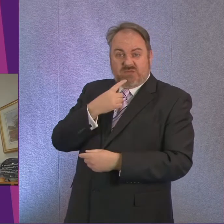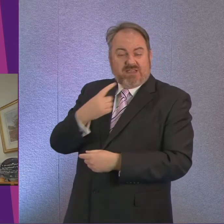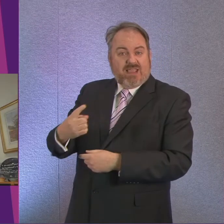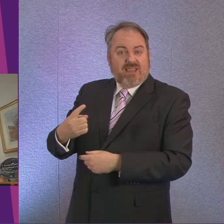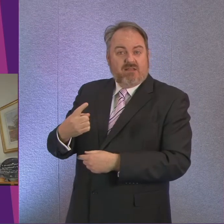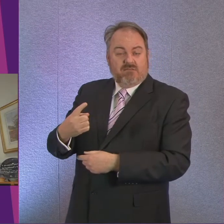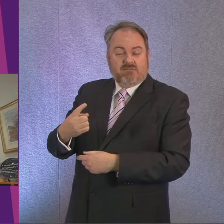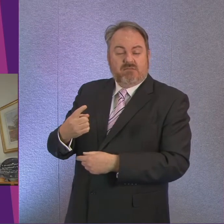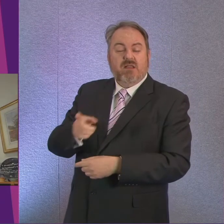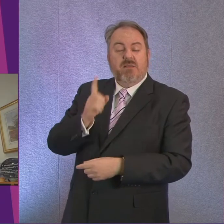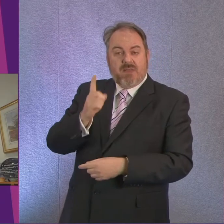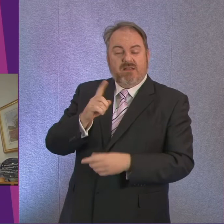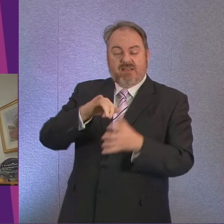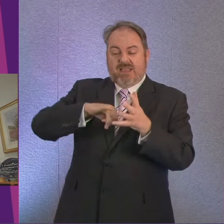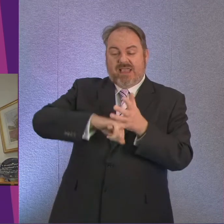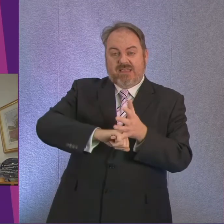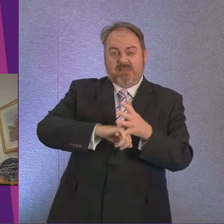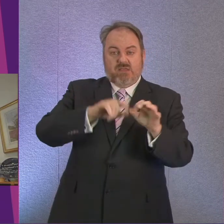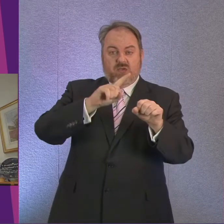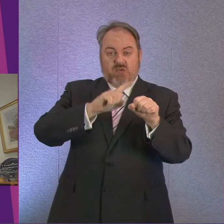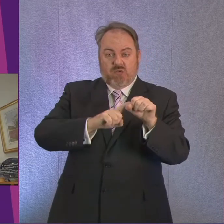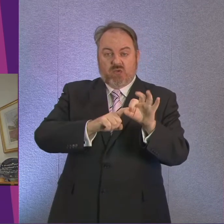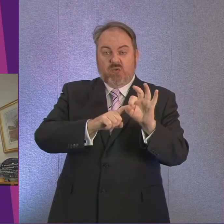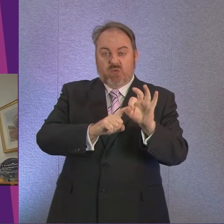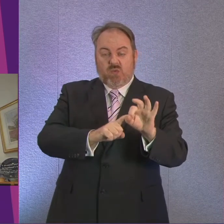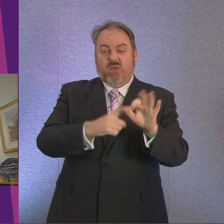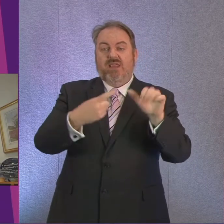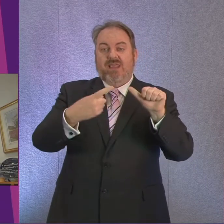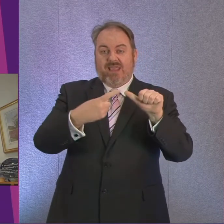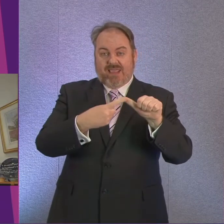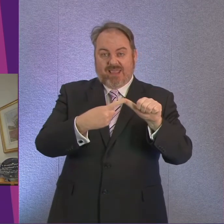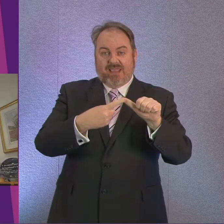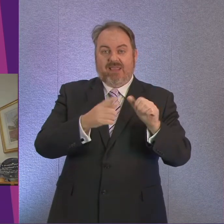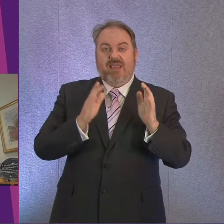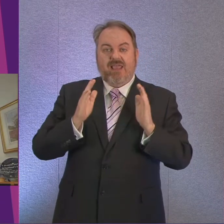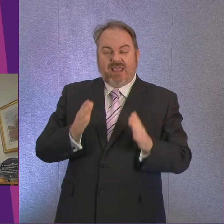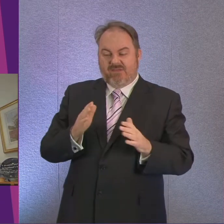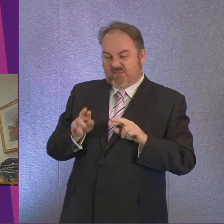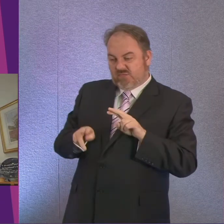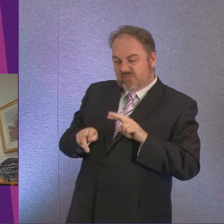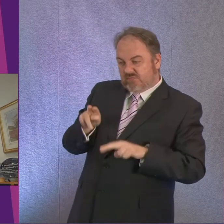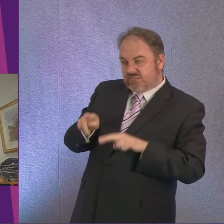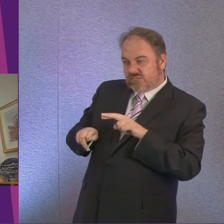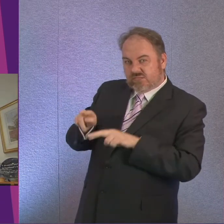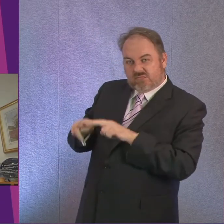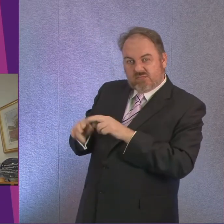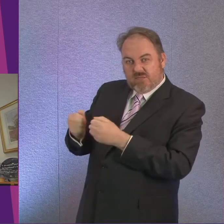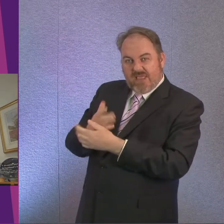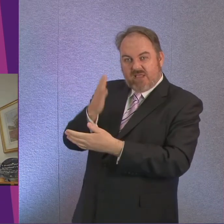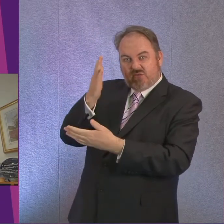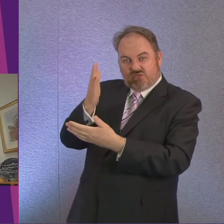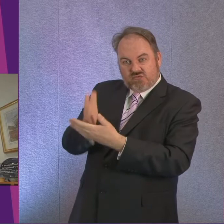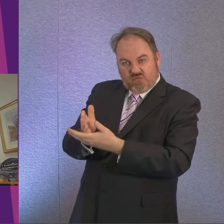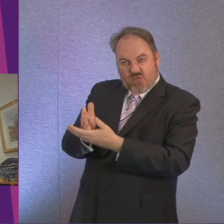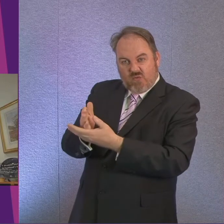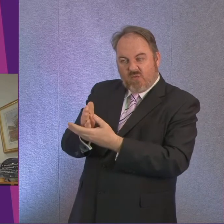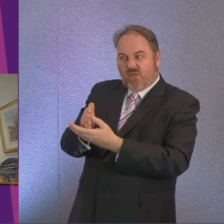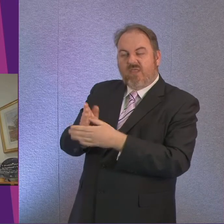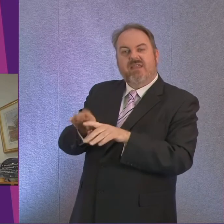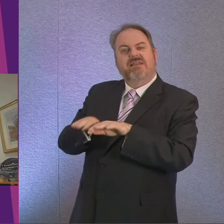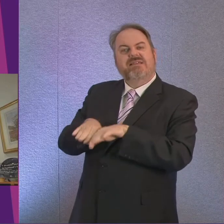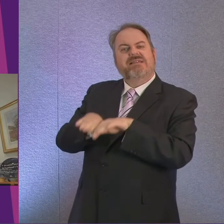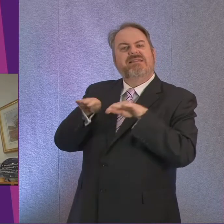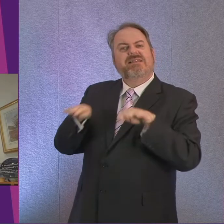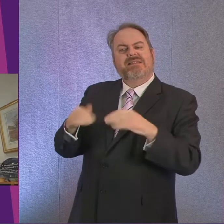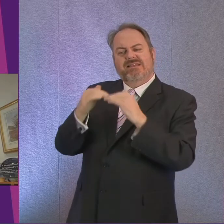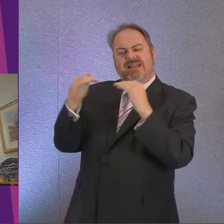Scottish Qualifications Authority in the exercise of their moderation functions, are taken into account. As I said in my